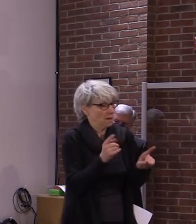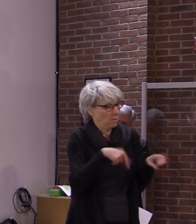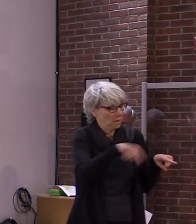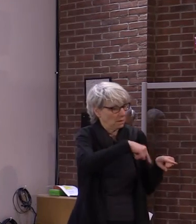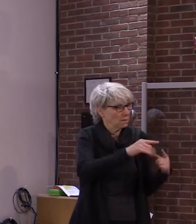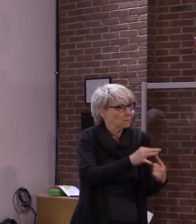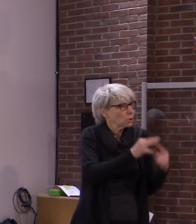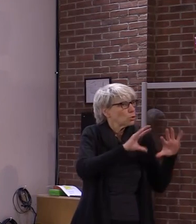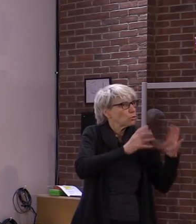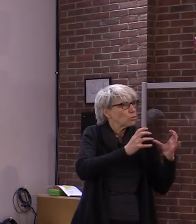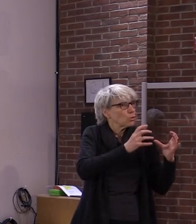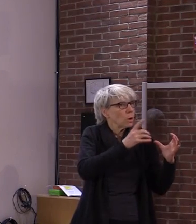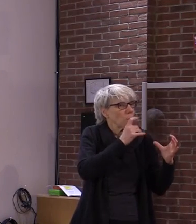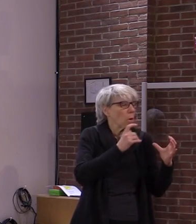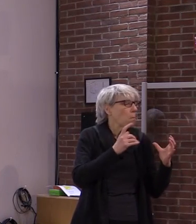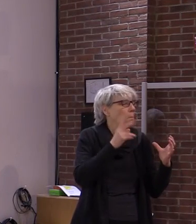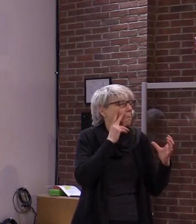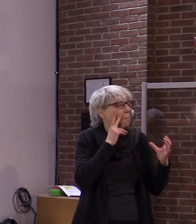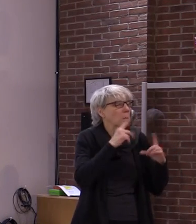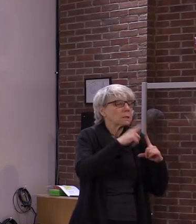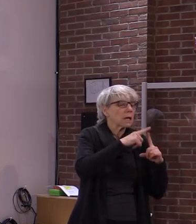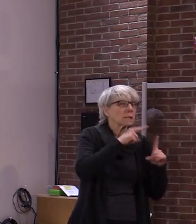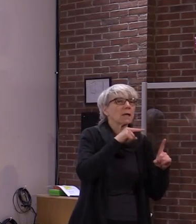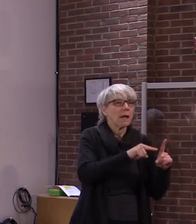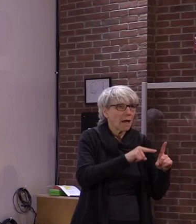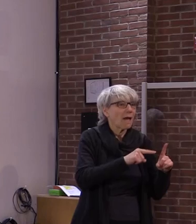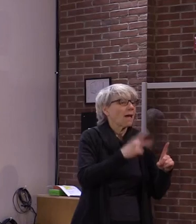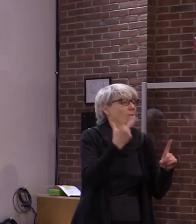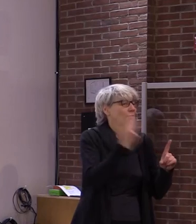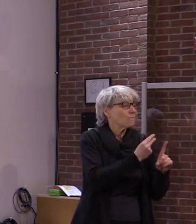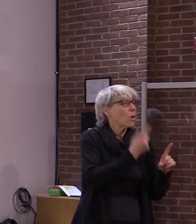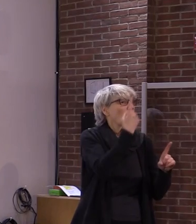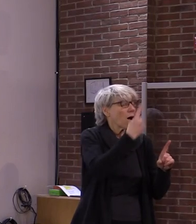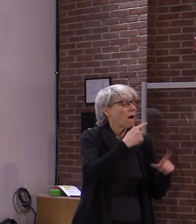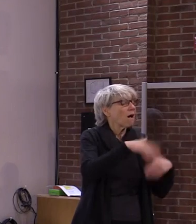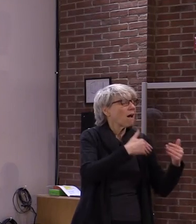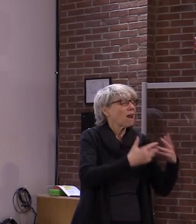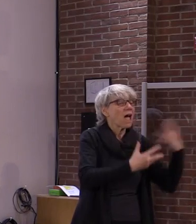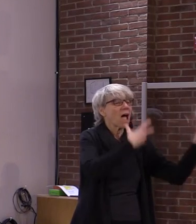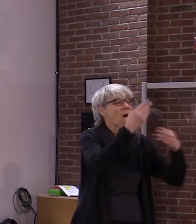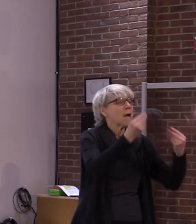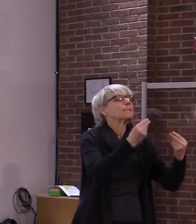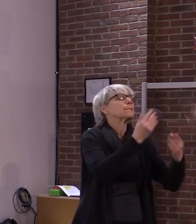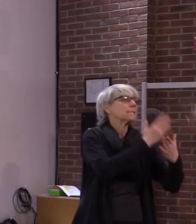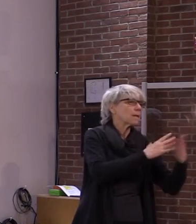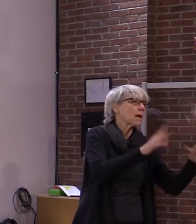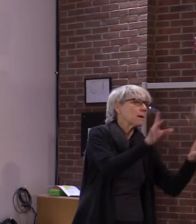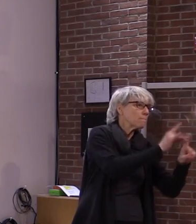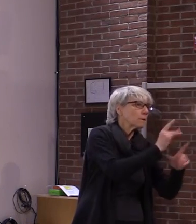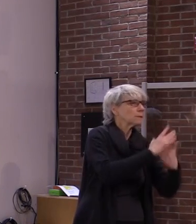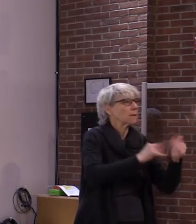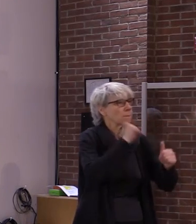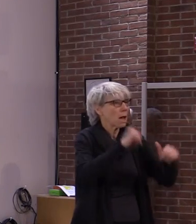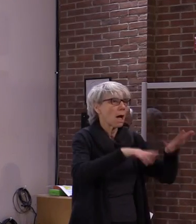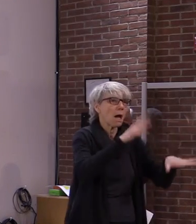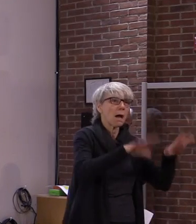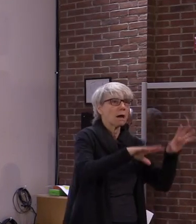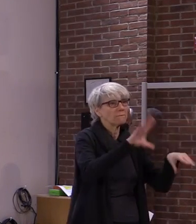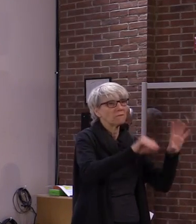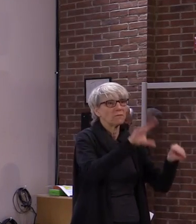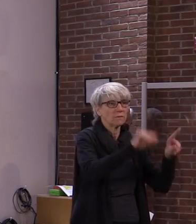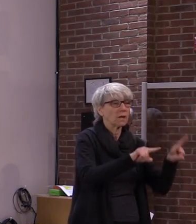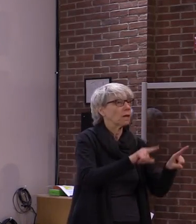we're still learning about how well or how long one dose will protect you. A two-dose vaccine is not a new